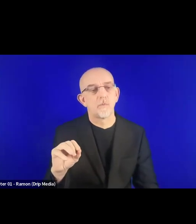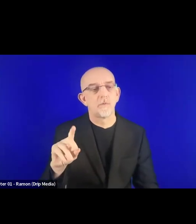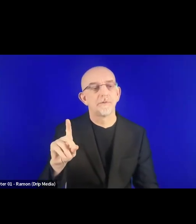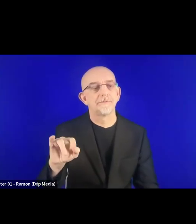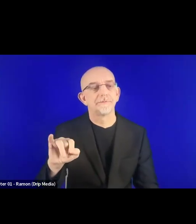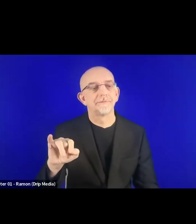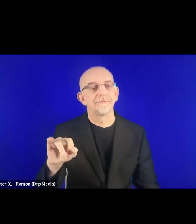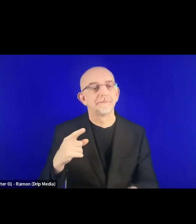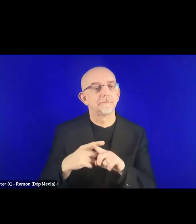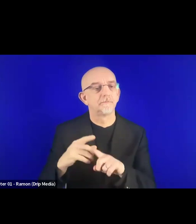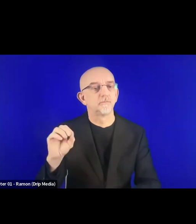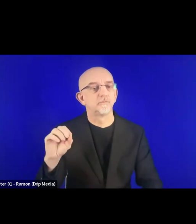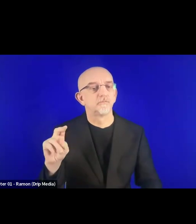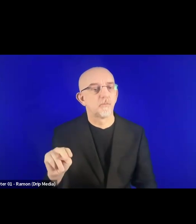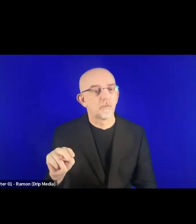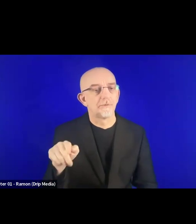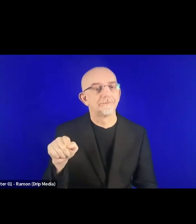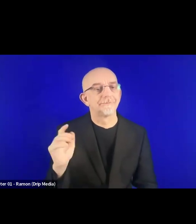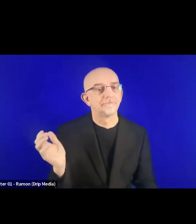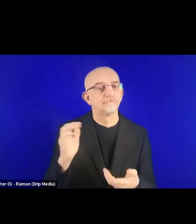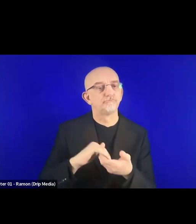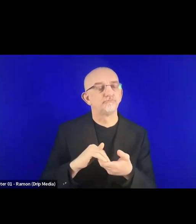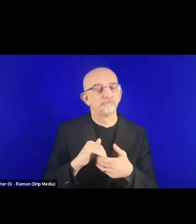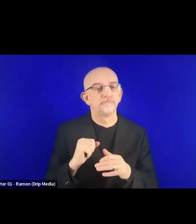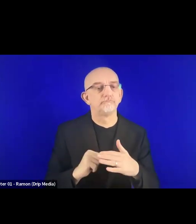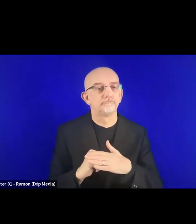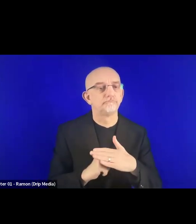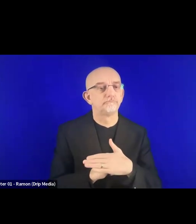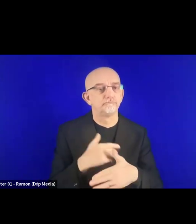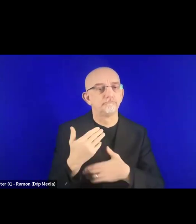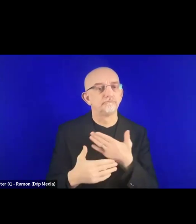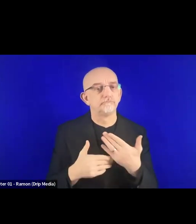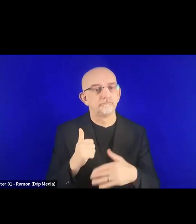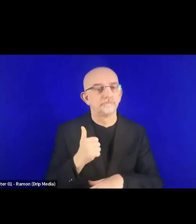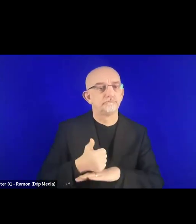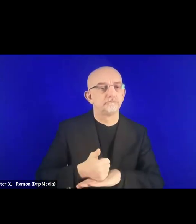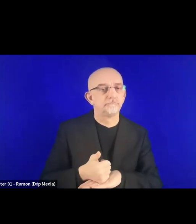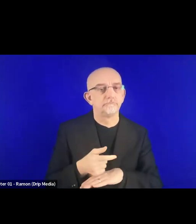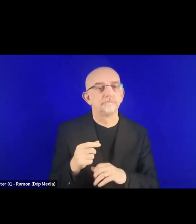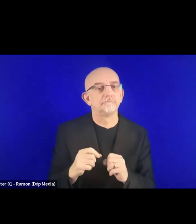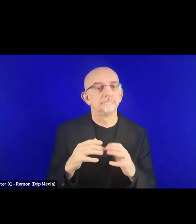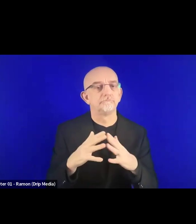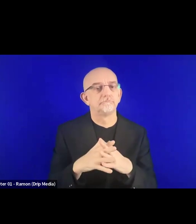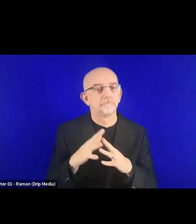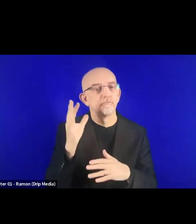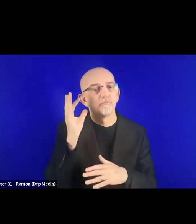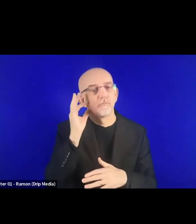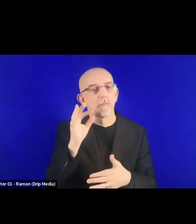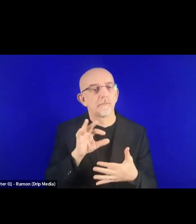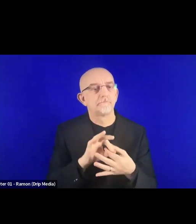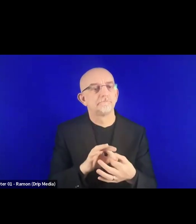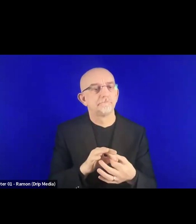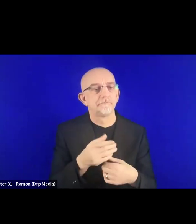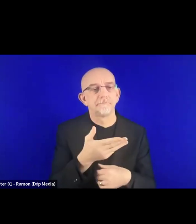that they, as an organisation, have done work recently on disability inclusion into climate action. And released a recent report